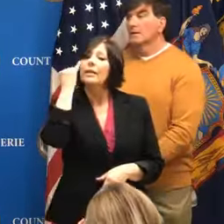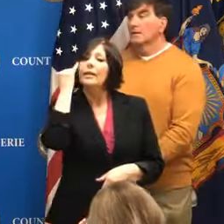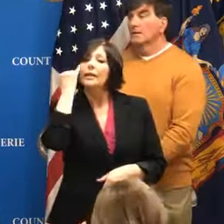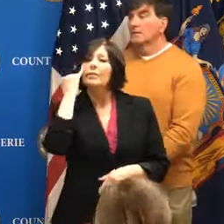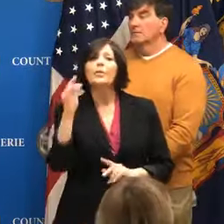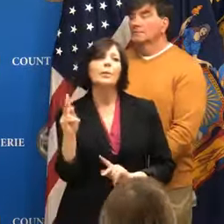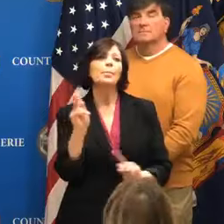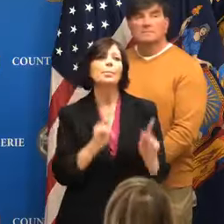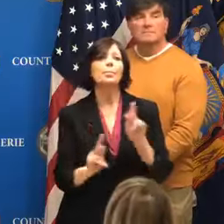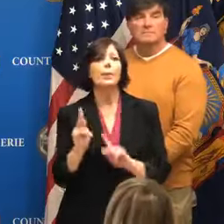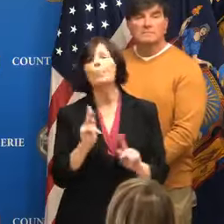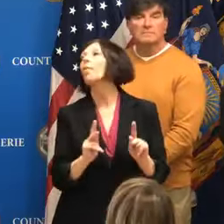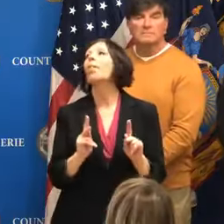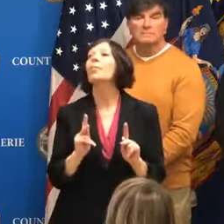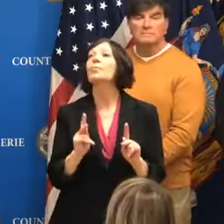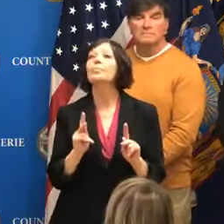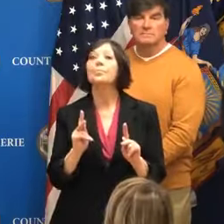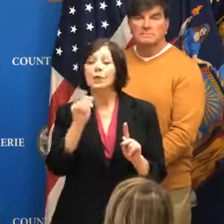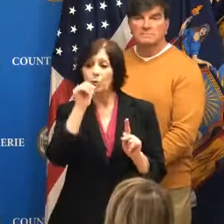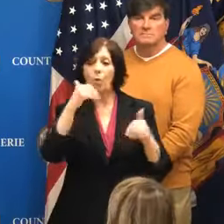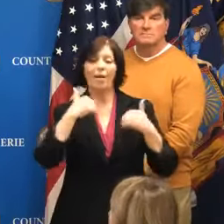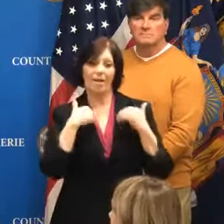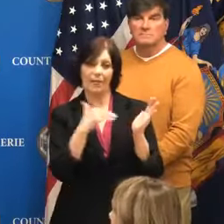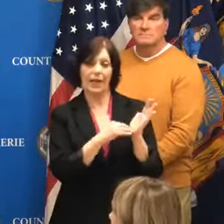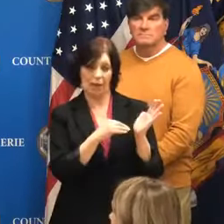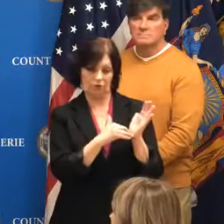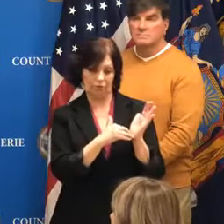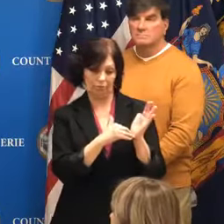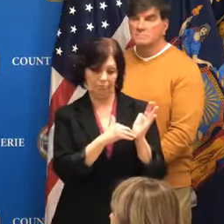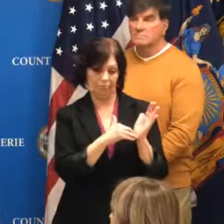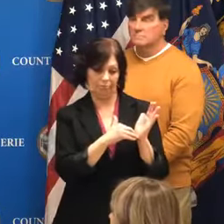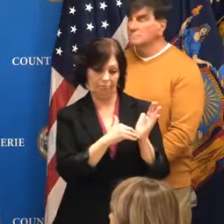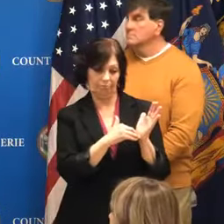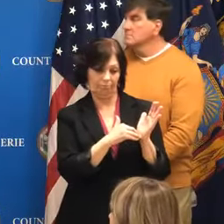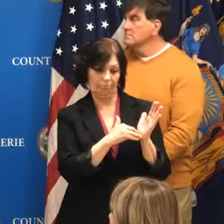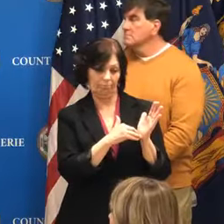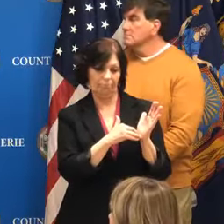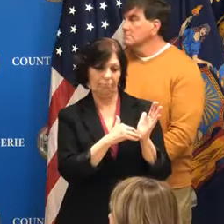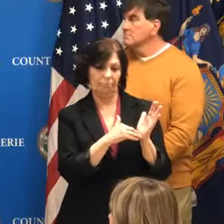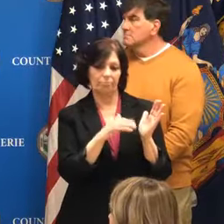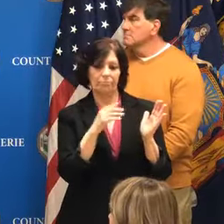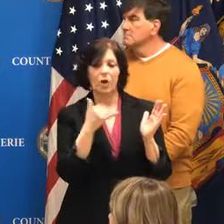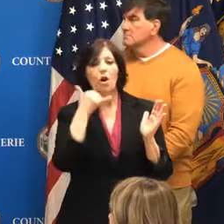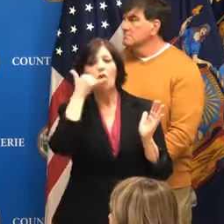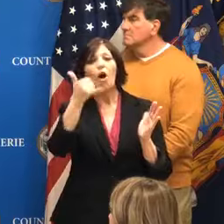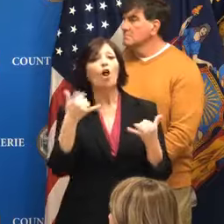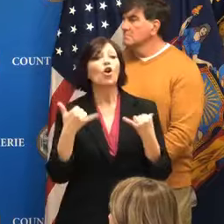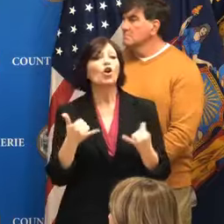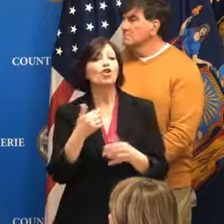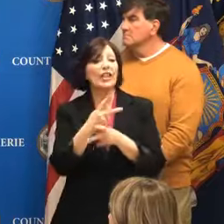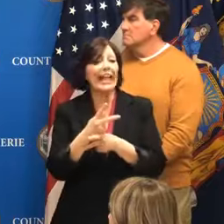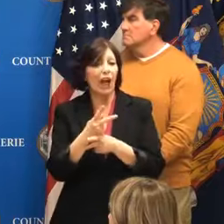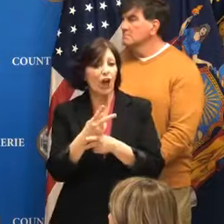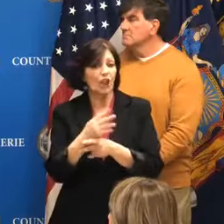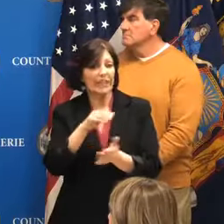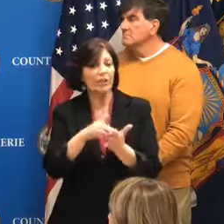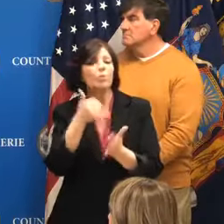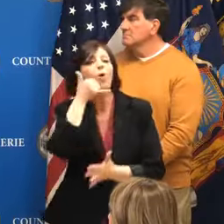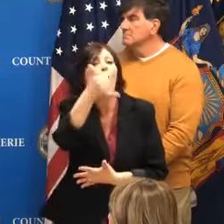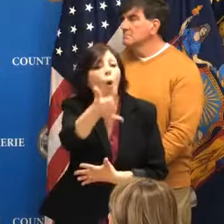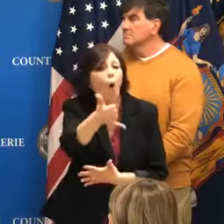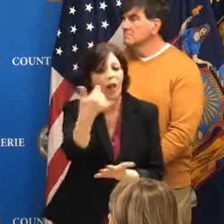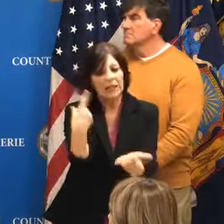people do not have a primary care provider, they can again call ahead to an urgent care center and